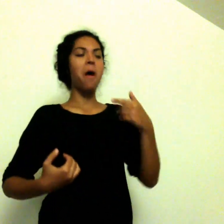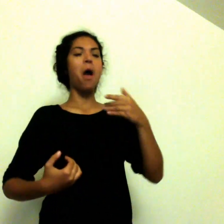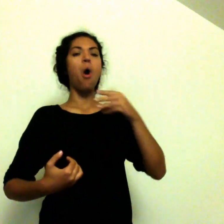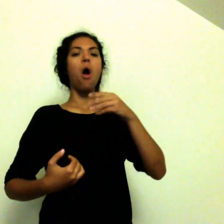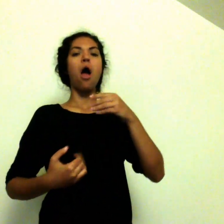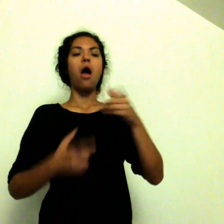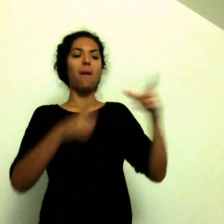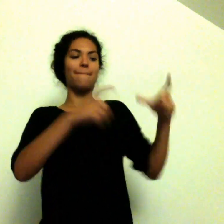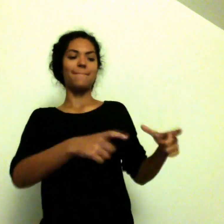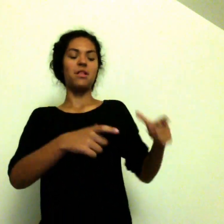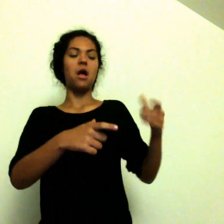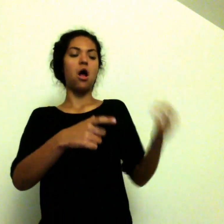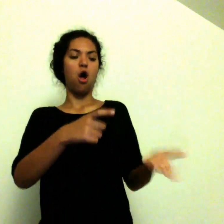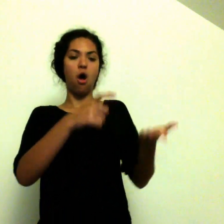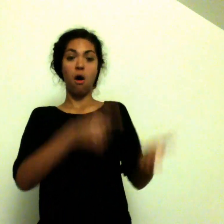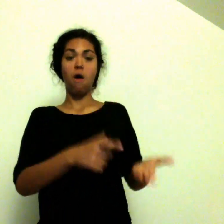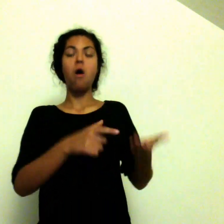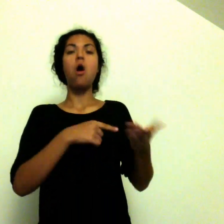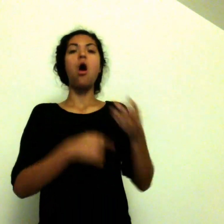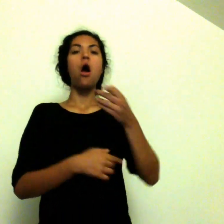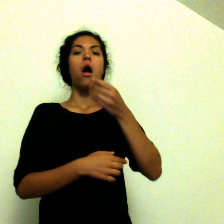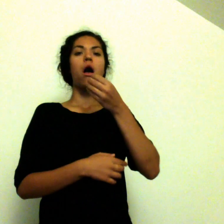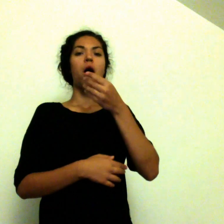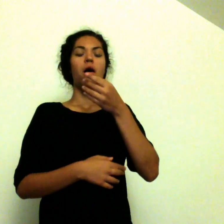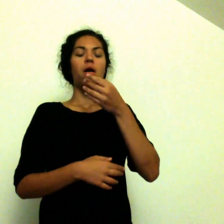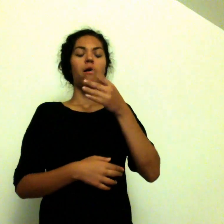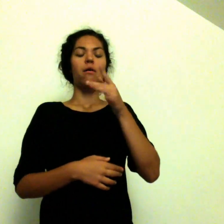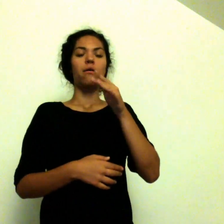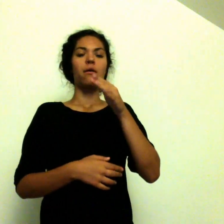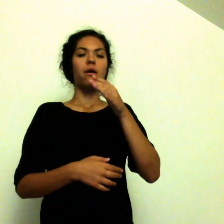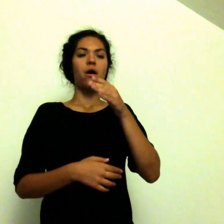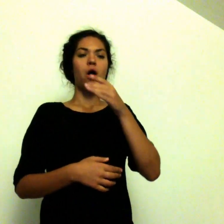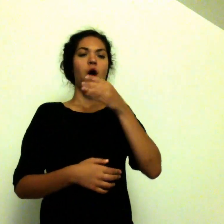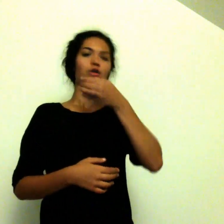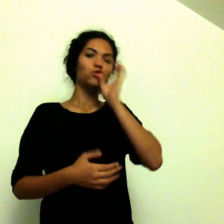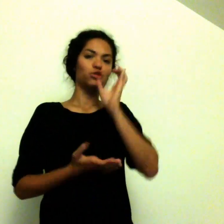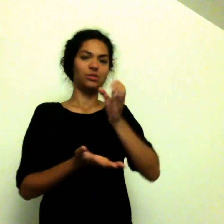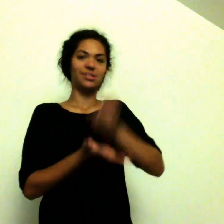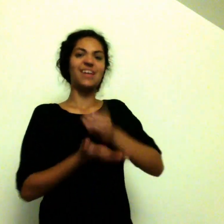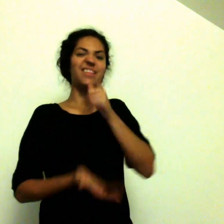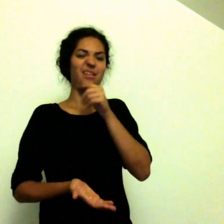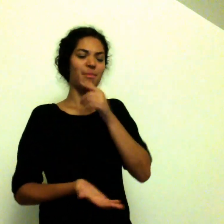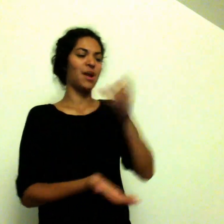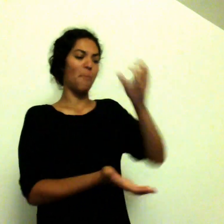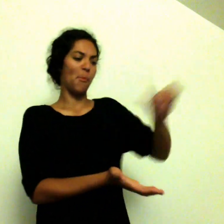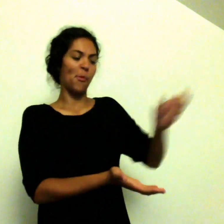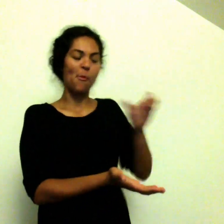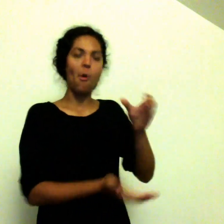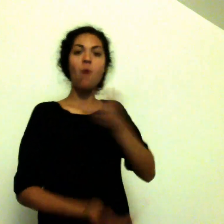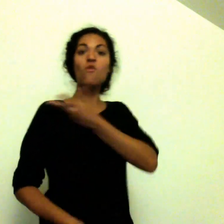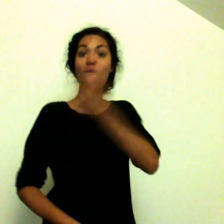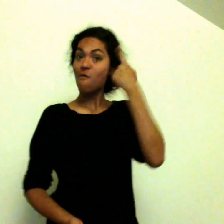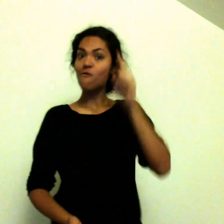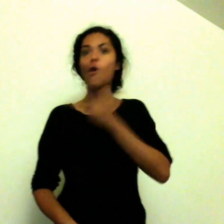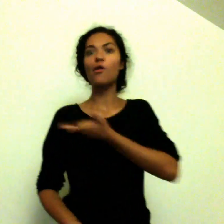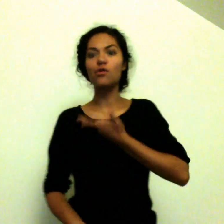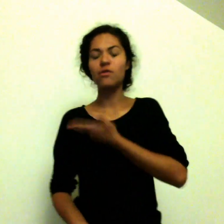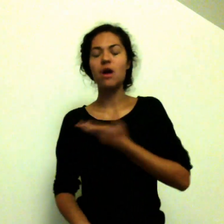wife, and one for myself. We were in and out of there in 25 minutes. He put us in his Jeep and drove us to the taxi